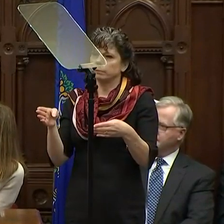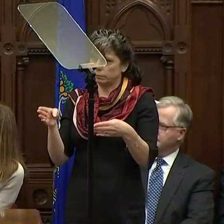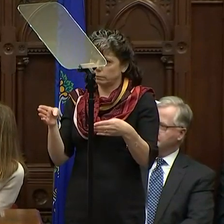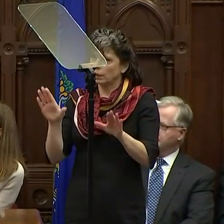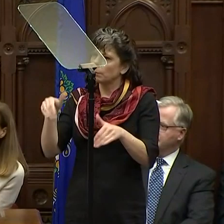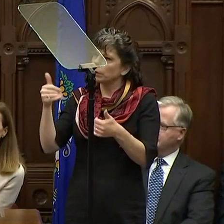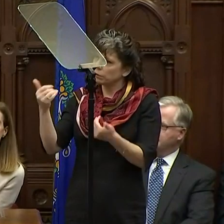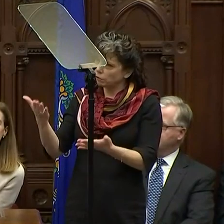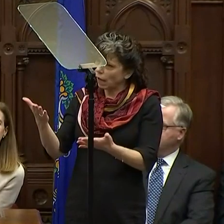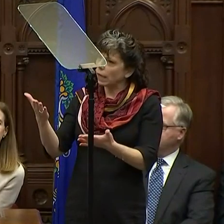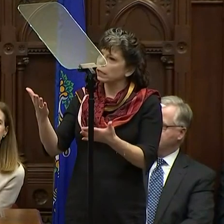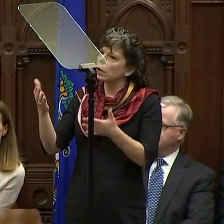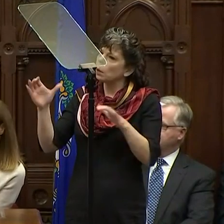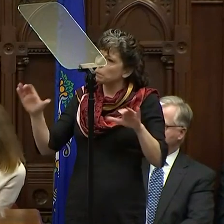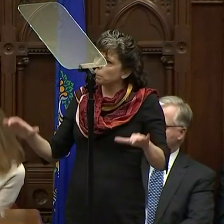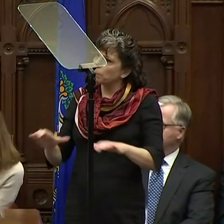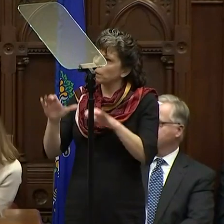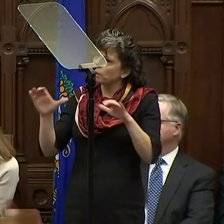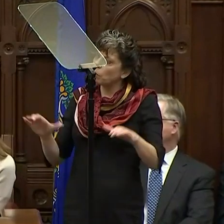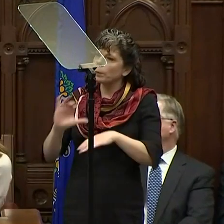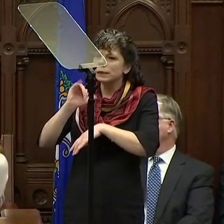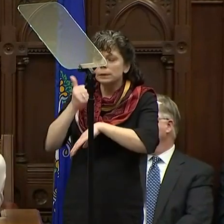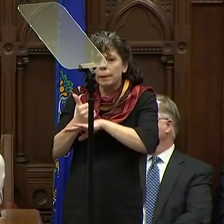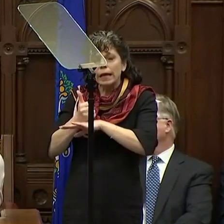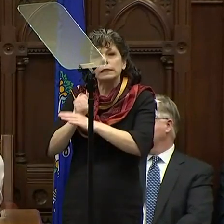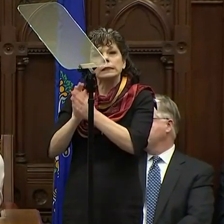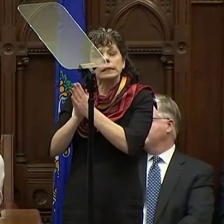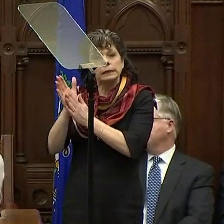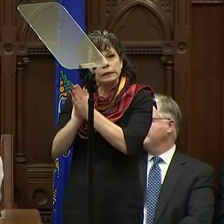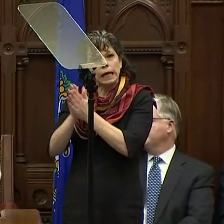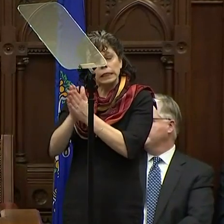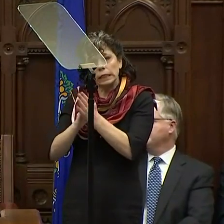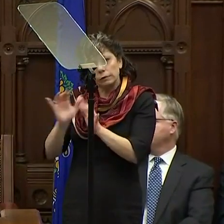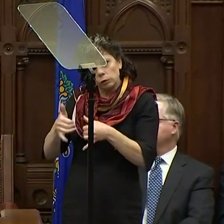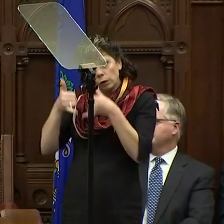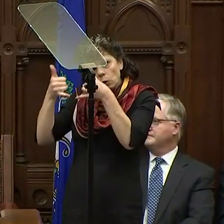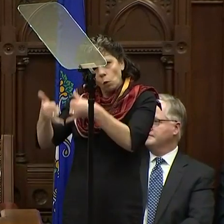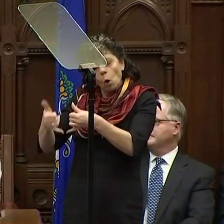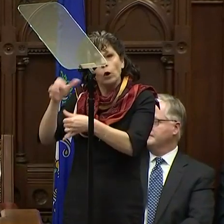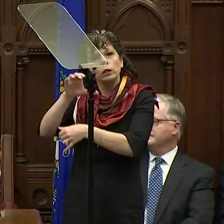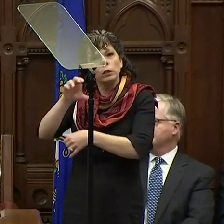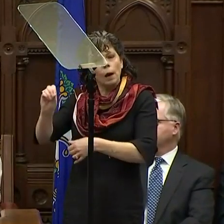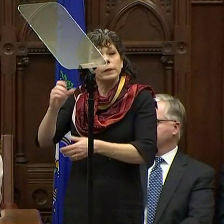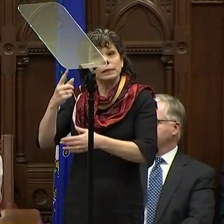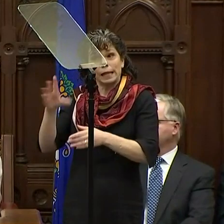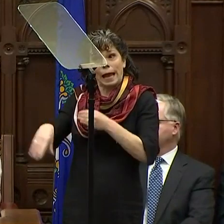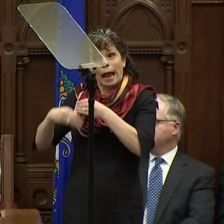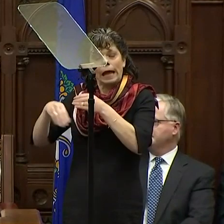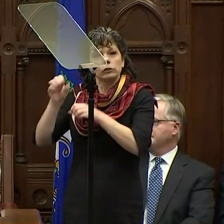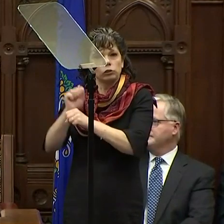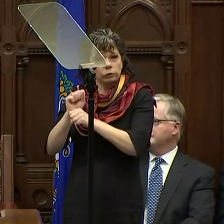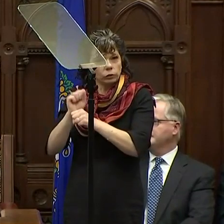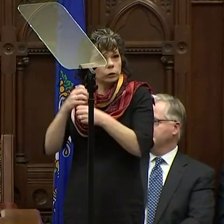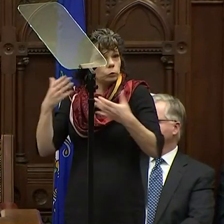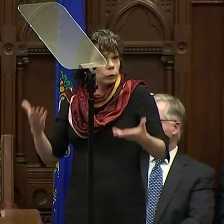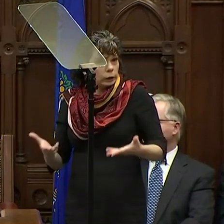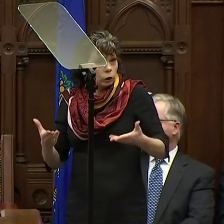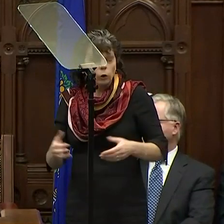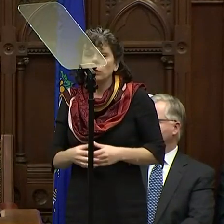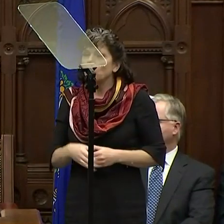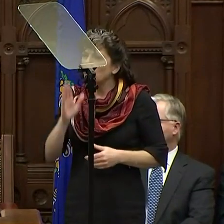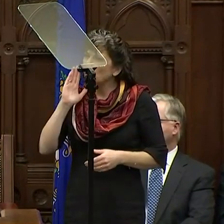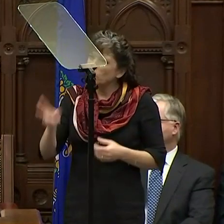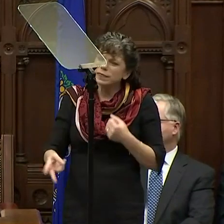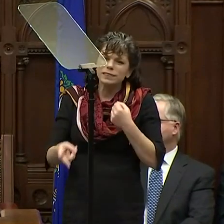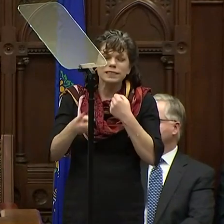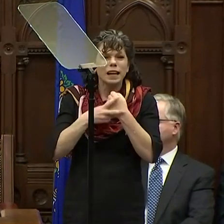we're going to provide performance-based incentives, rewarding companies as they add on jobs right here. It's going to save us